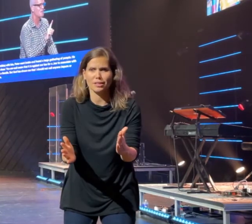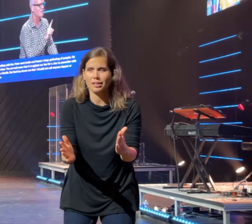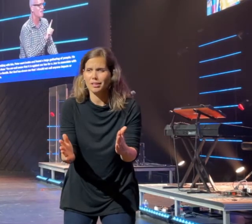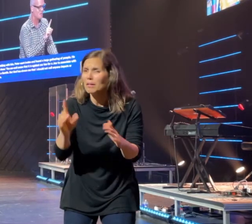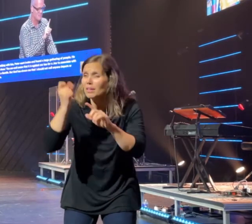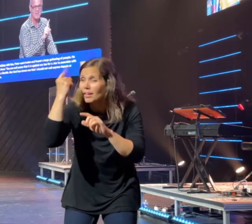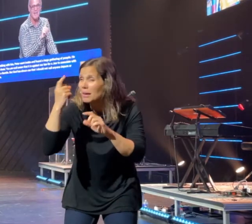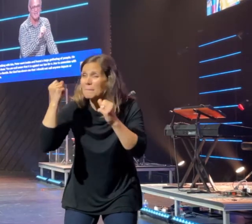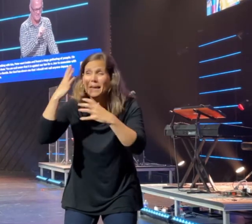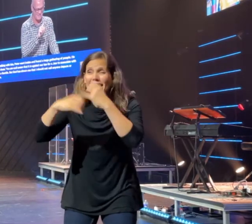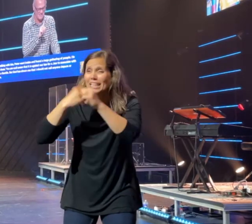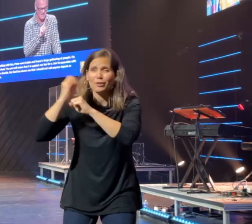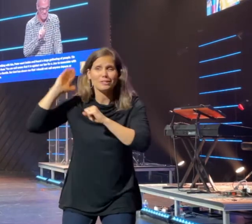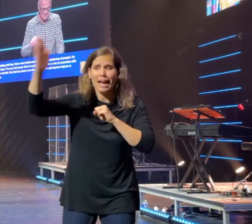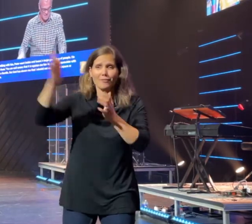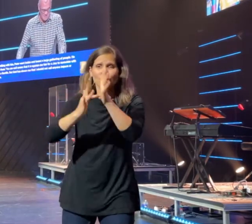Christ had already risen from the dead.